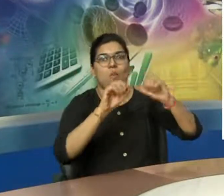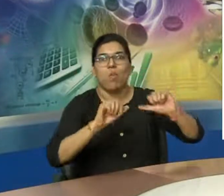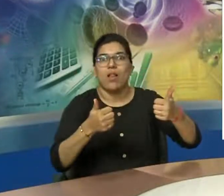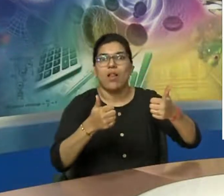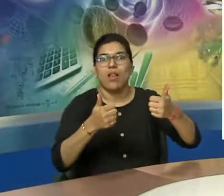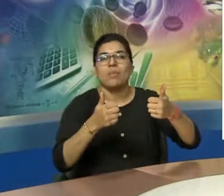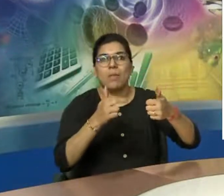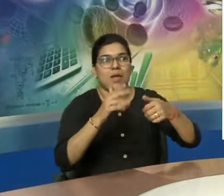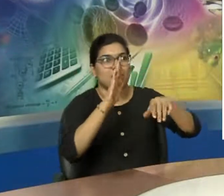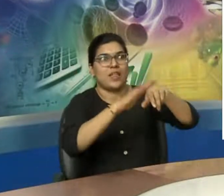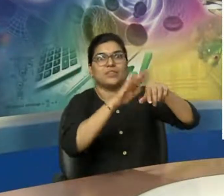are